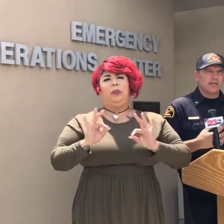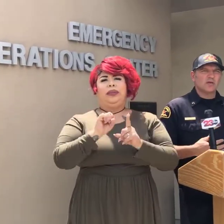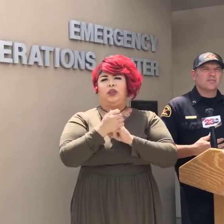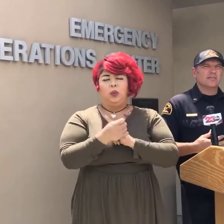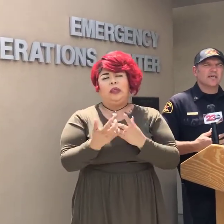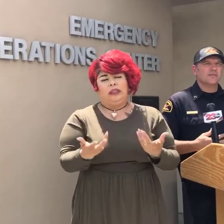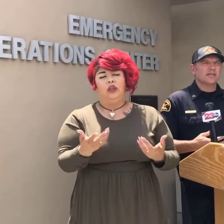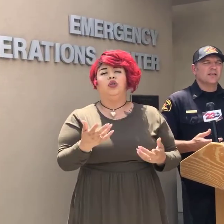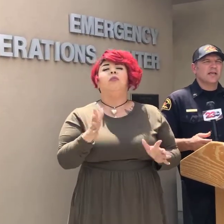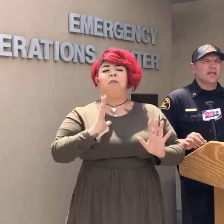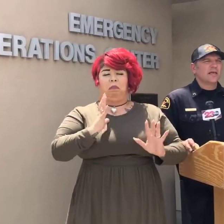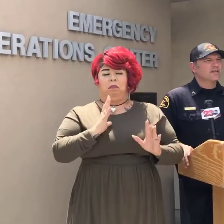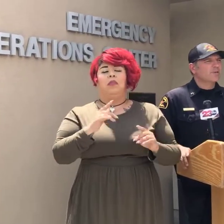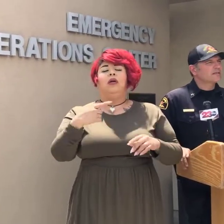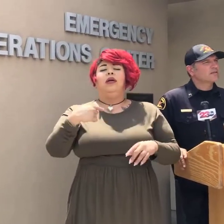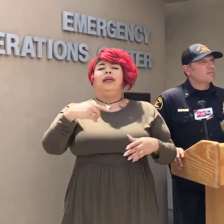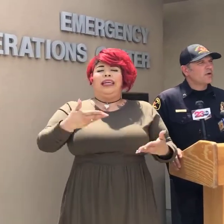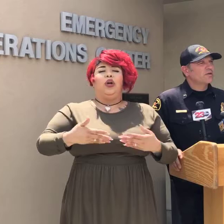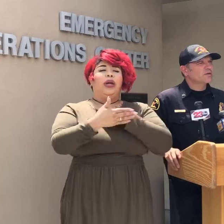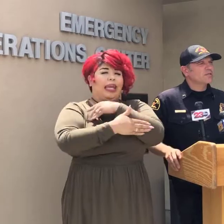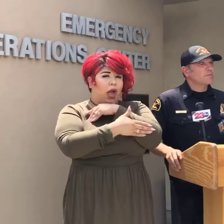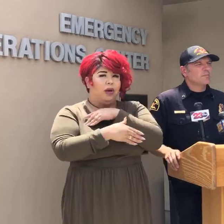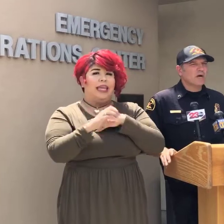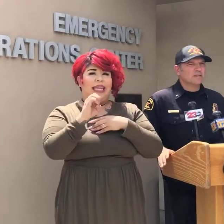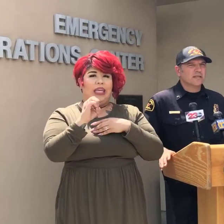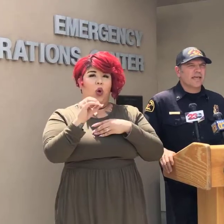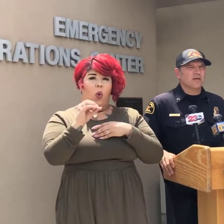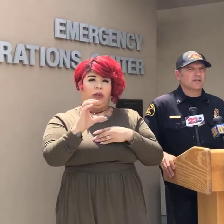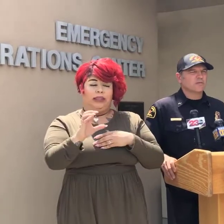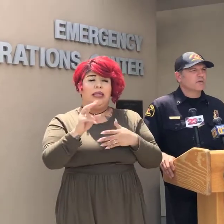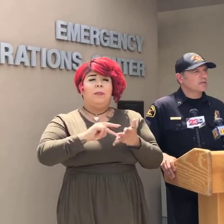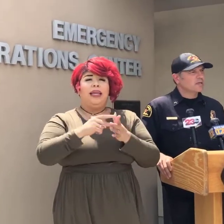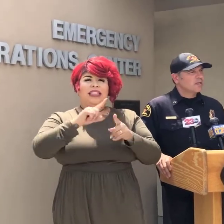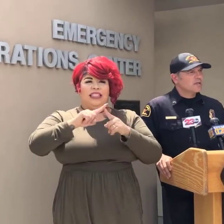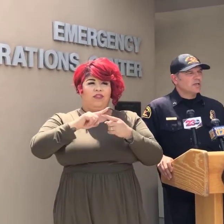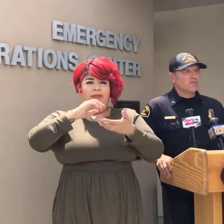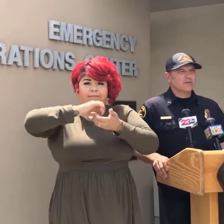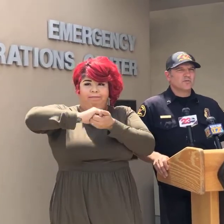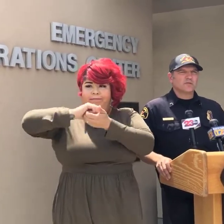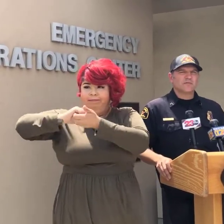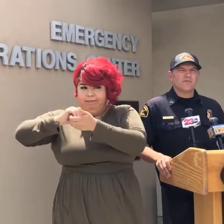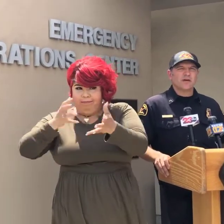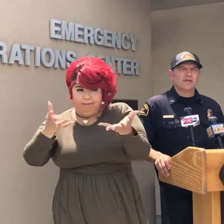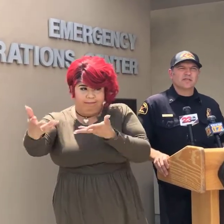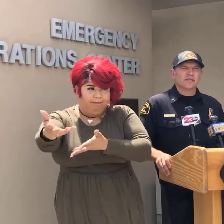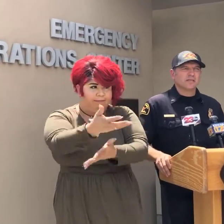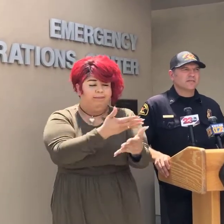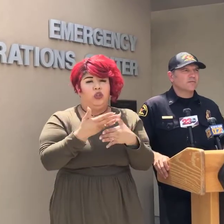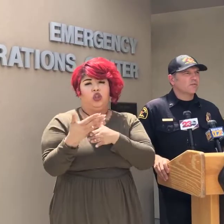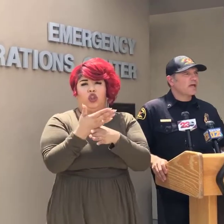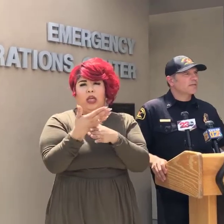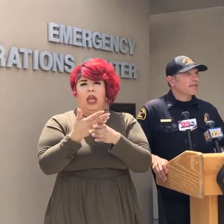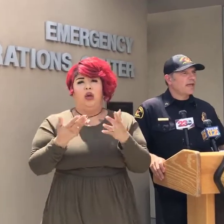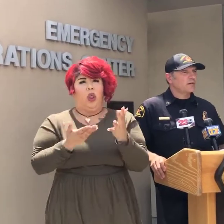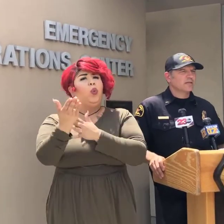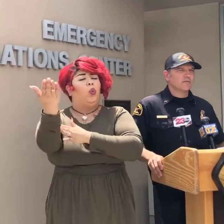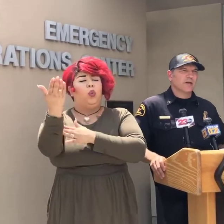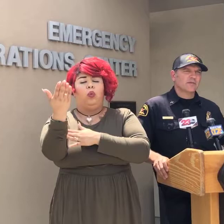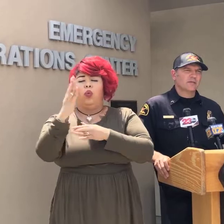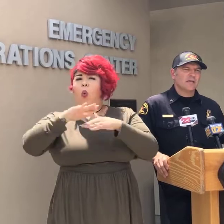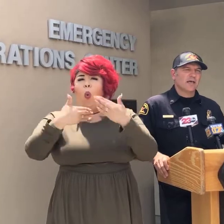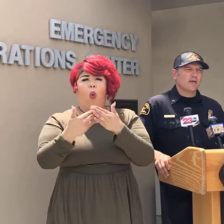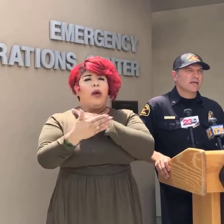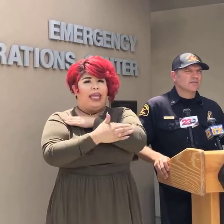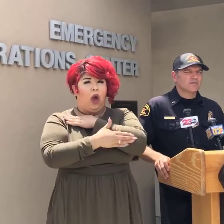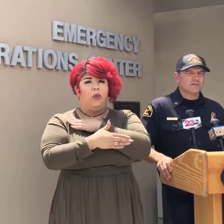where the county EOC comes in, and it's basically a partnership amongst the county, so we can get resources from various cities throughout the county,